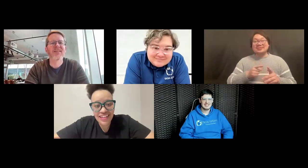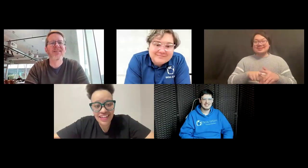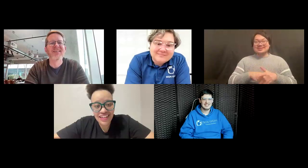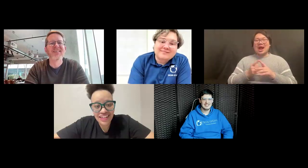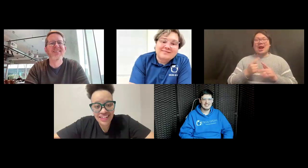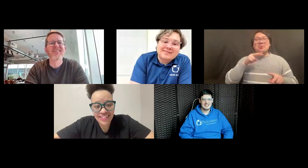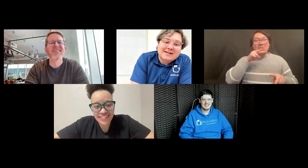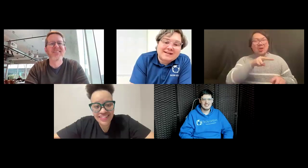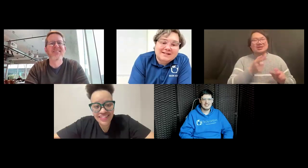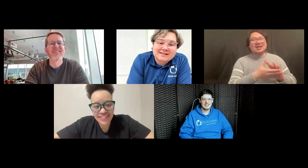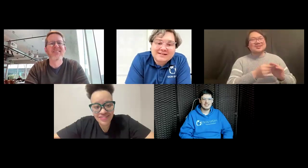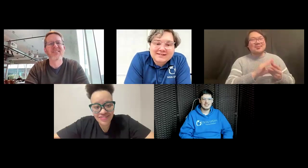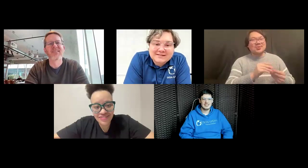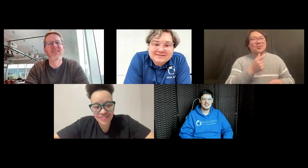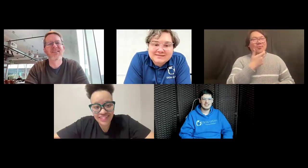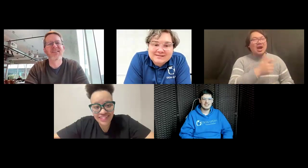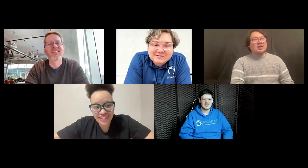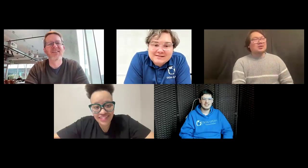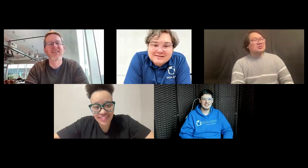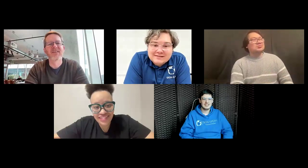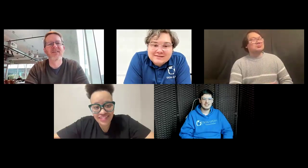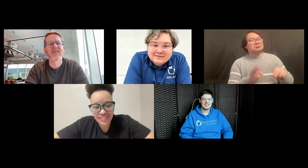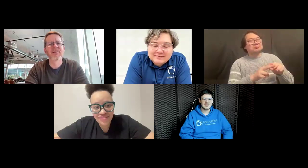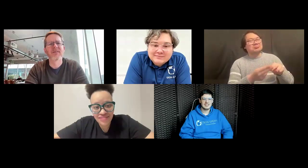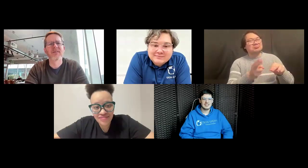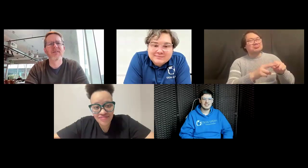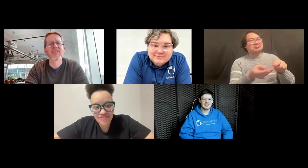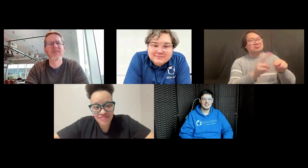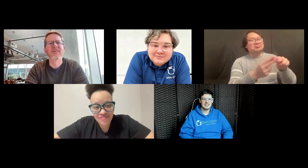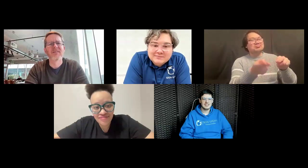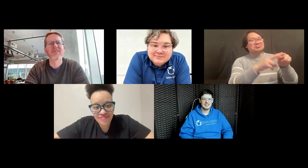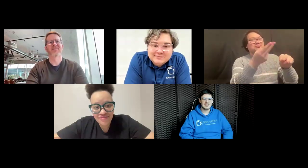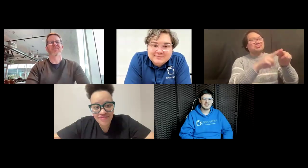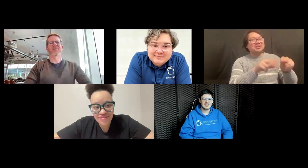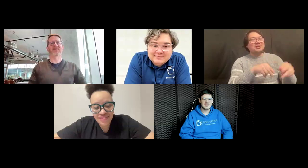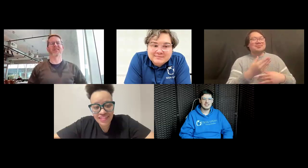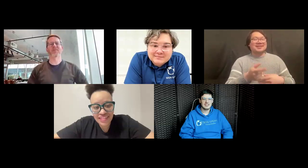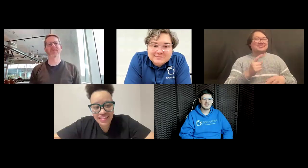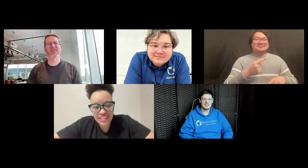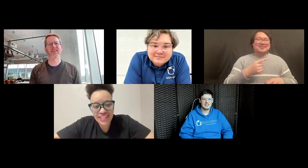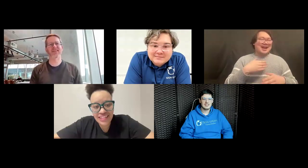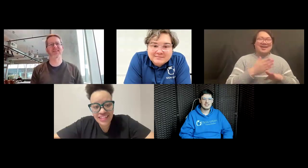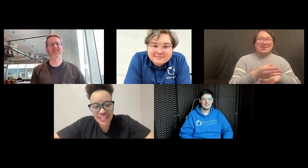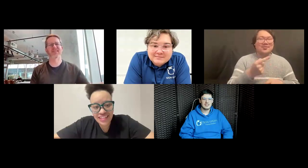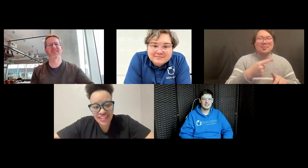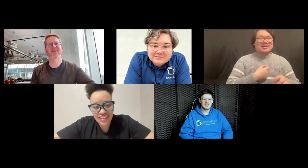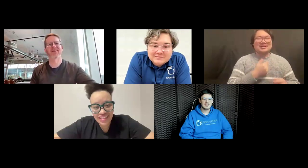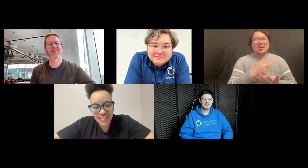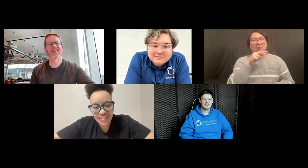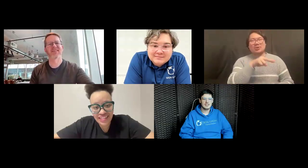funny story, but when we started, I was looking at a story and I was watching, the numbers just increase over time. And